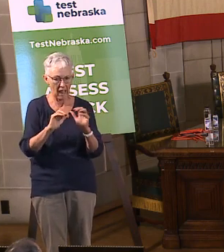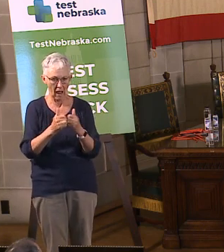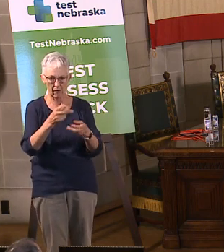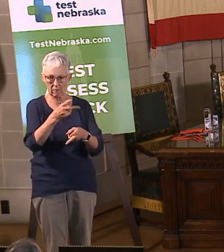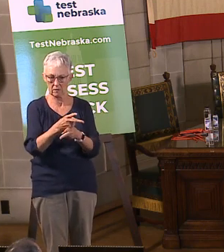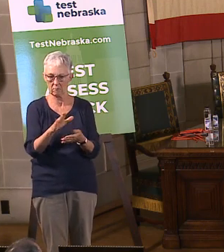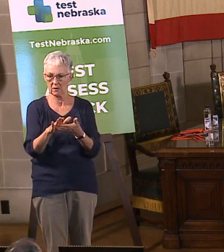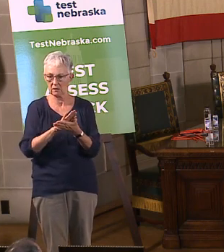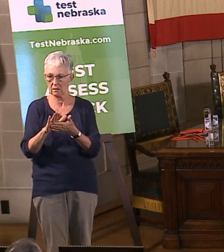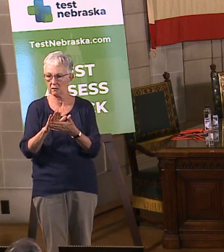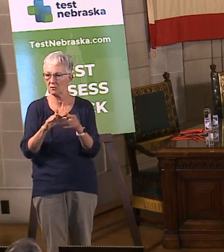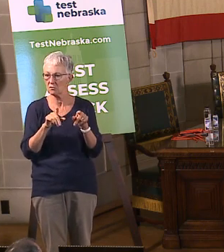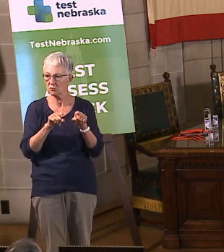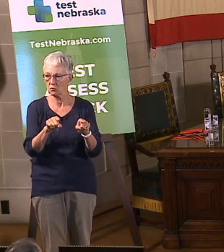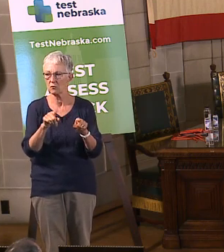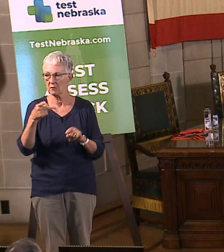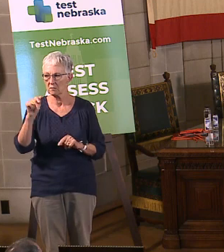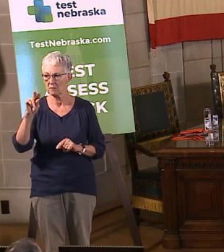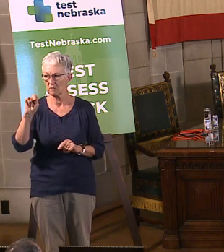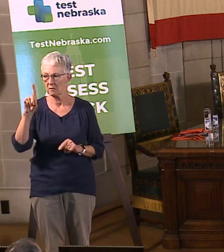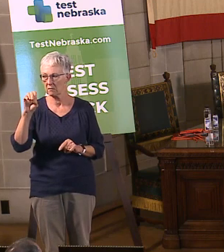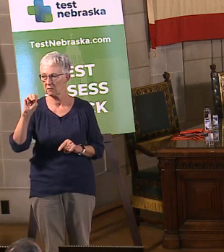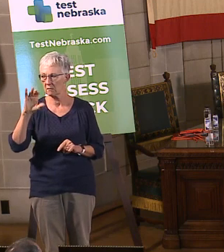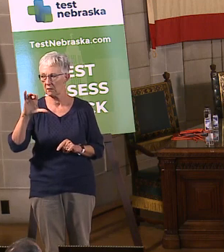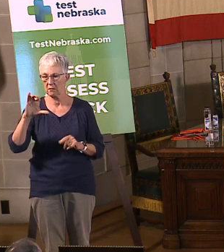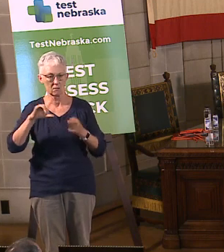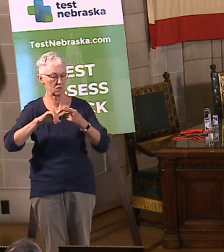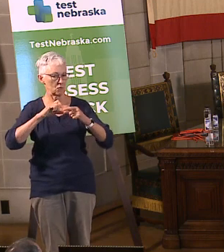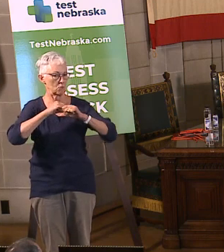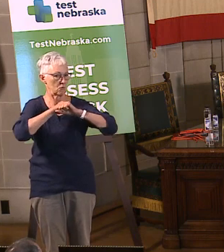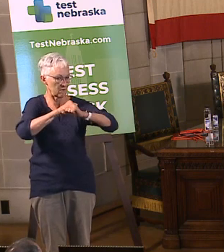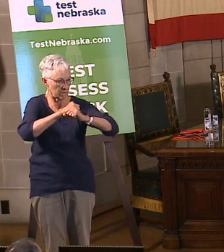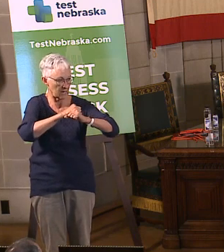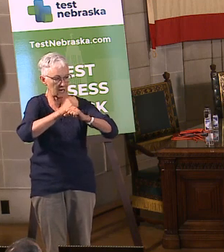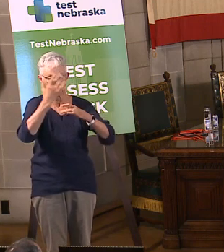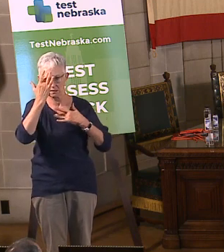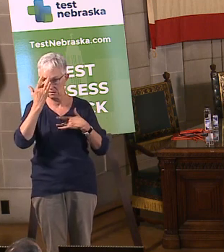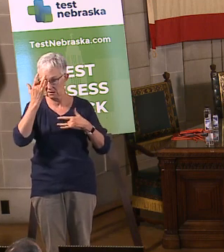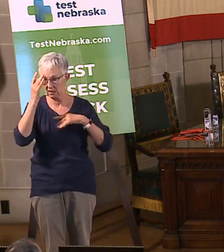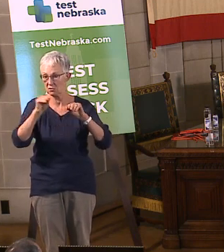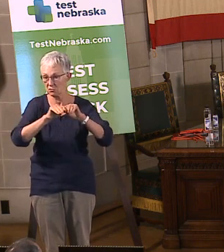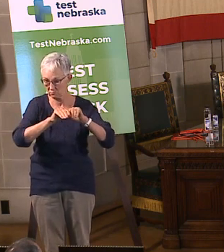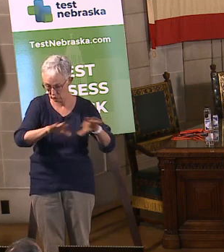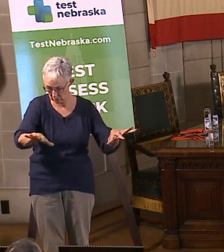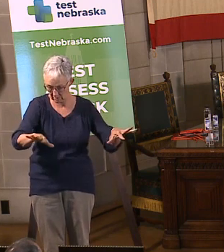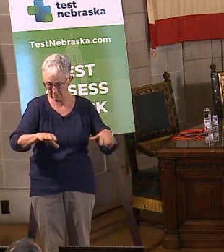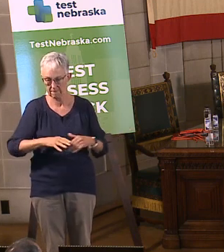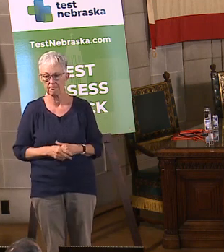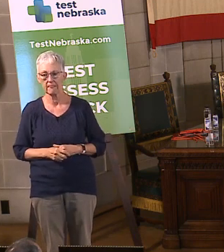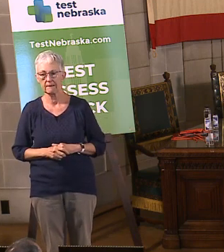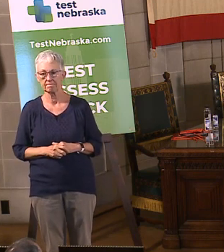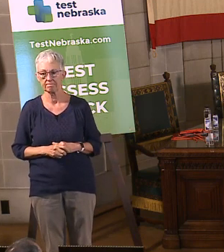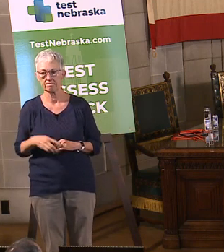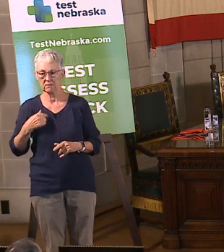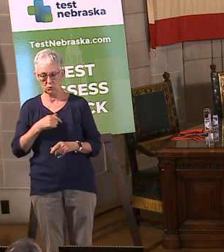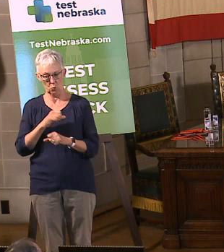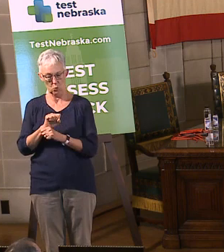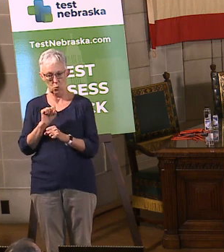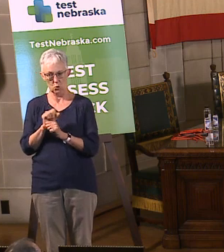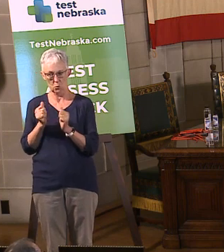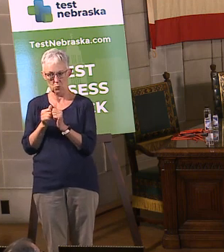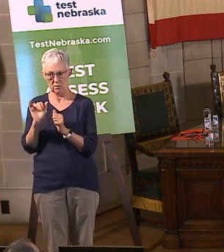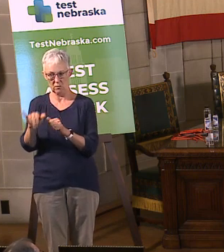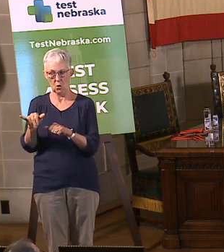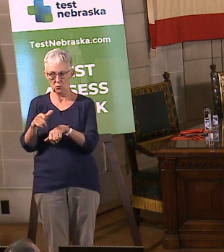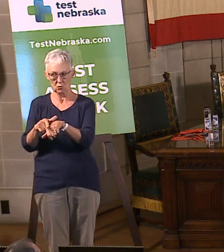facilities to be able to prevent that infection control, including long-term care facilities. And so we are going to be working with our long-term care facilities to